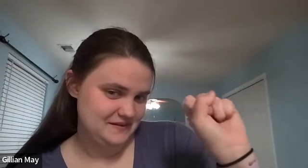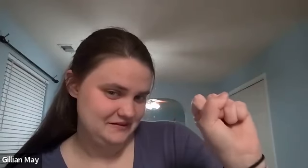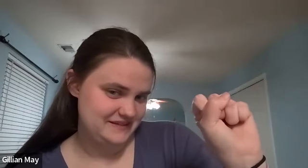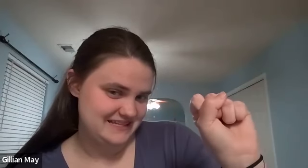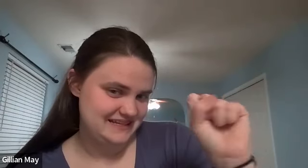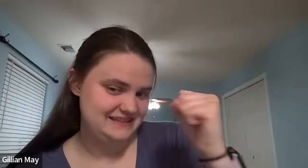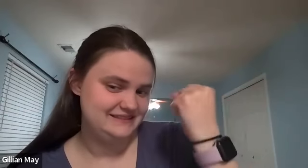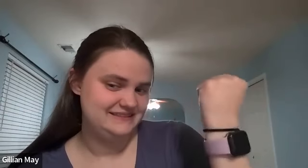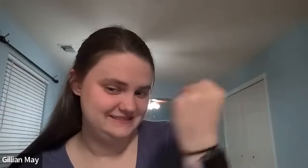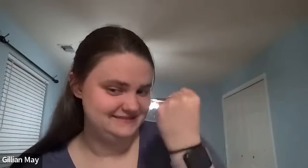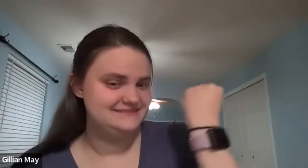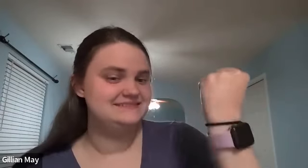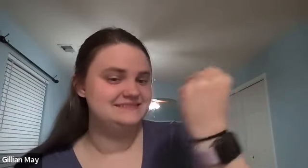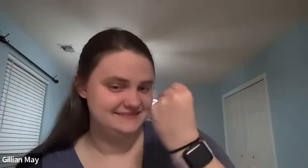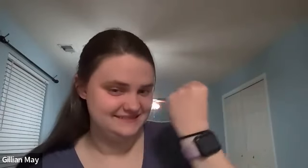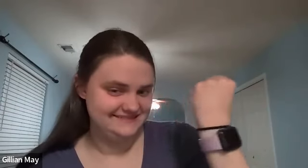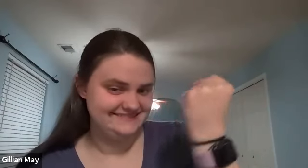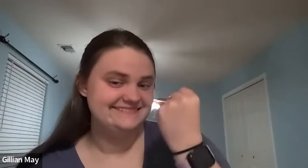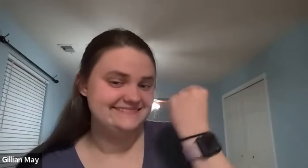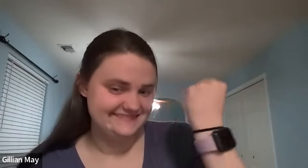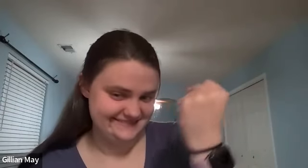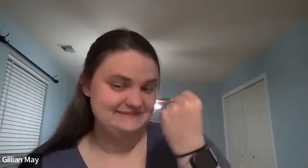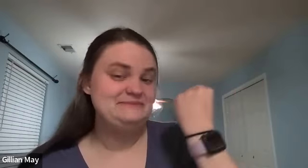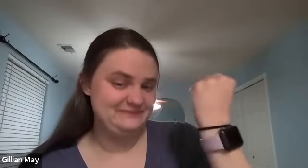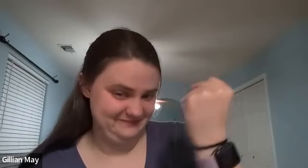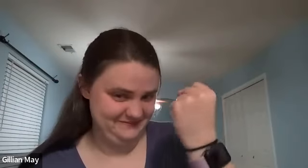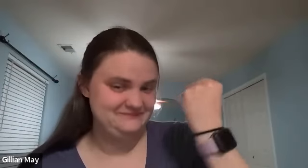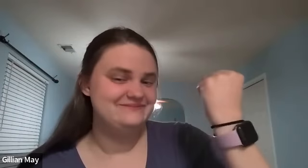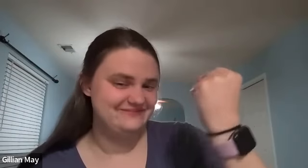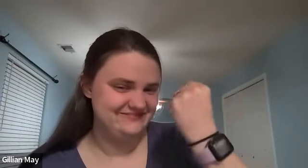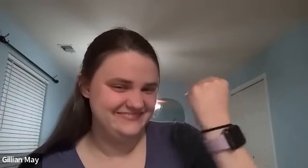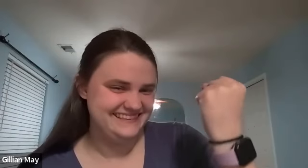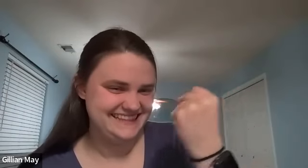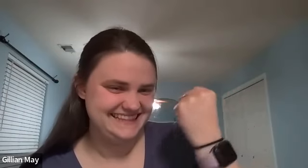Okay, say here.